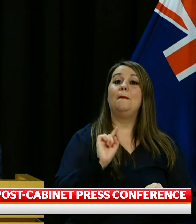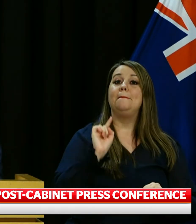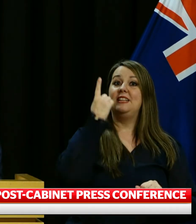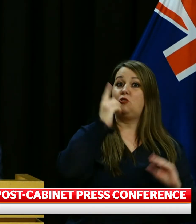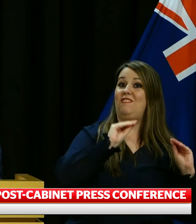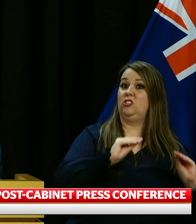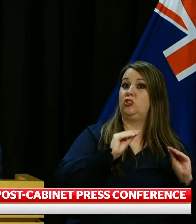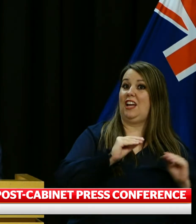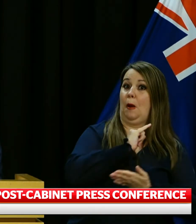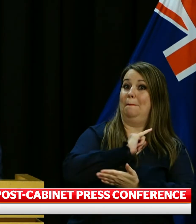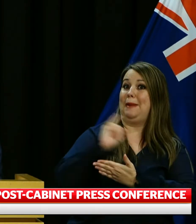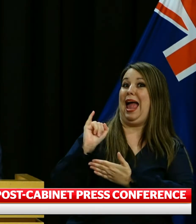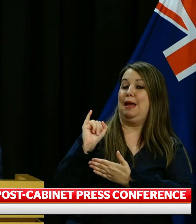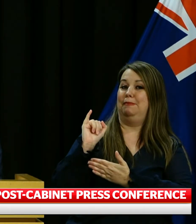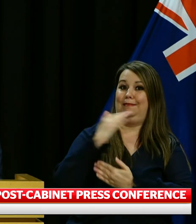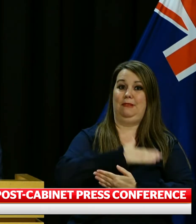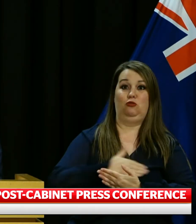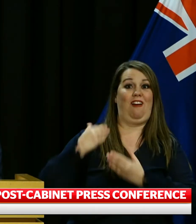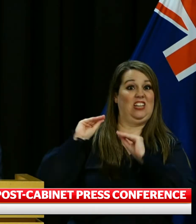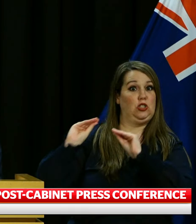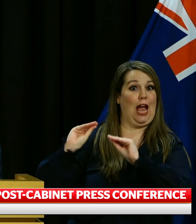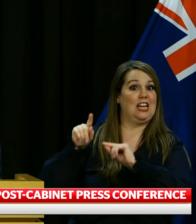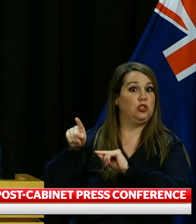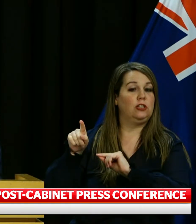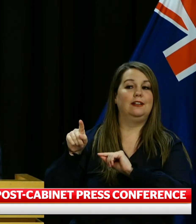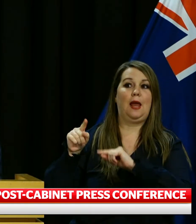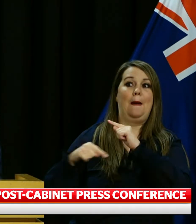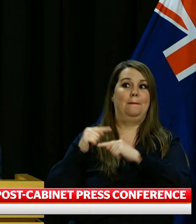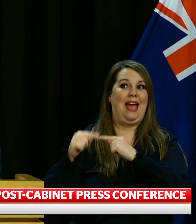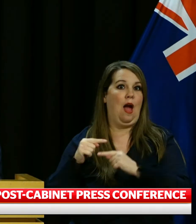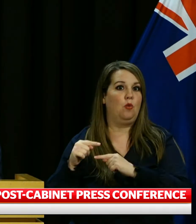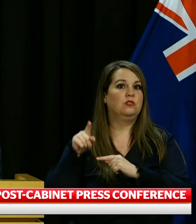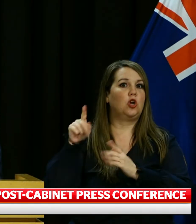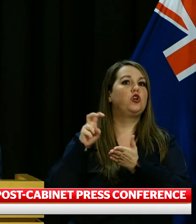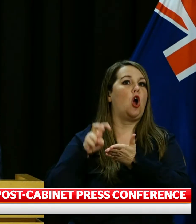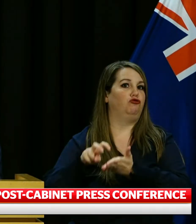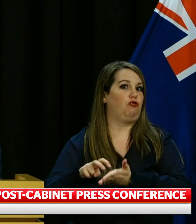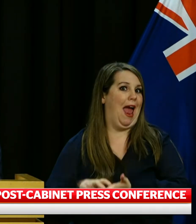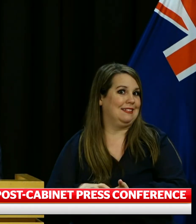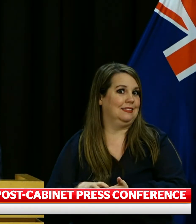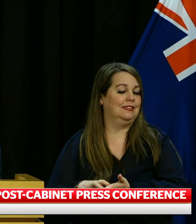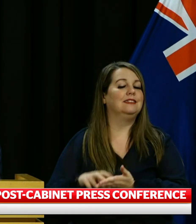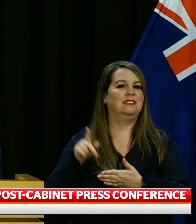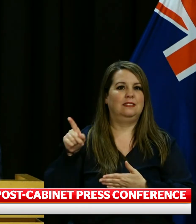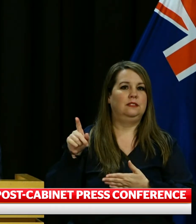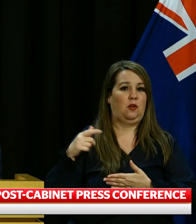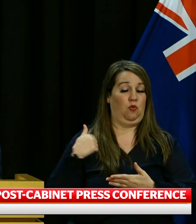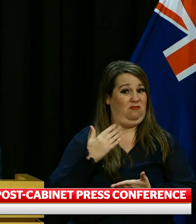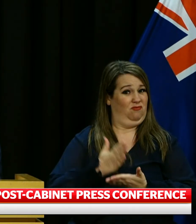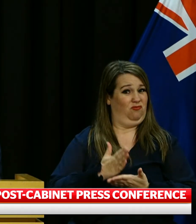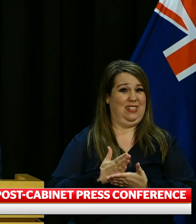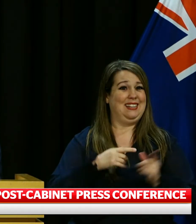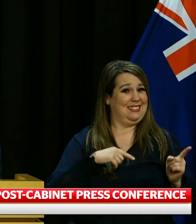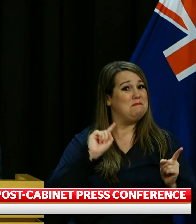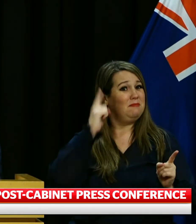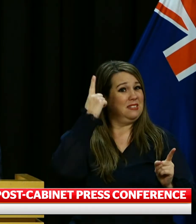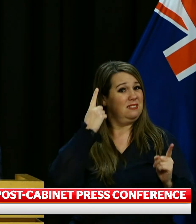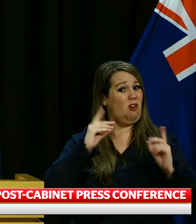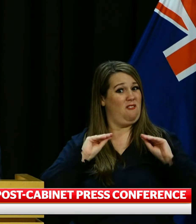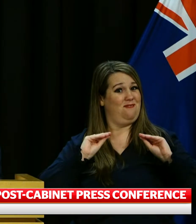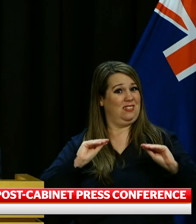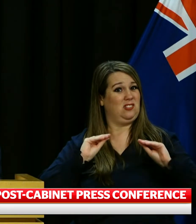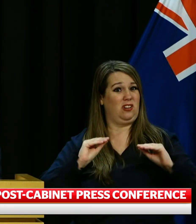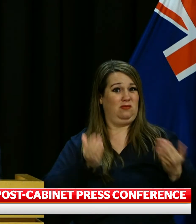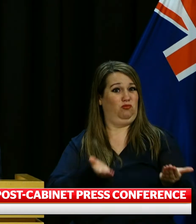Ministry for making excuses about contracts. Is it ultimately her responsibility, though, to make sure that there are 82